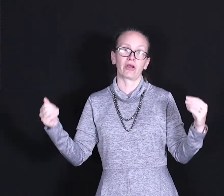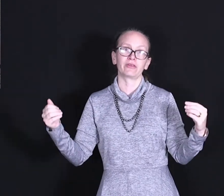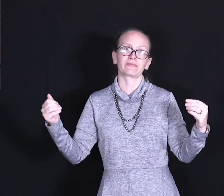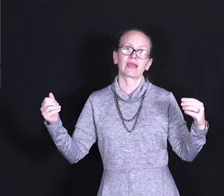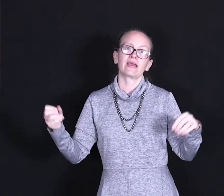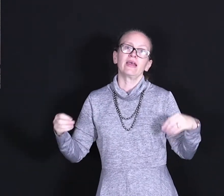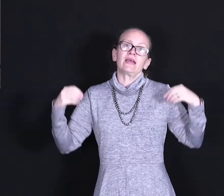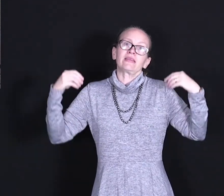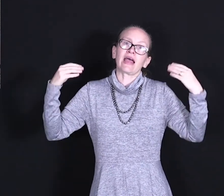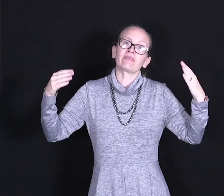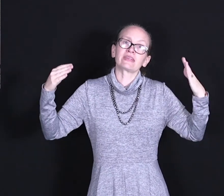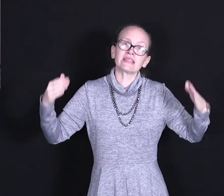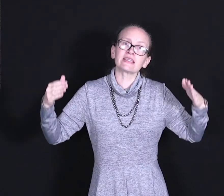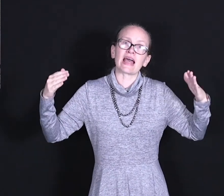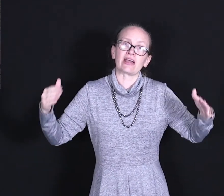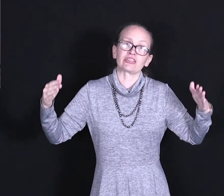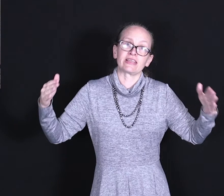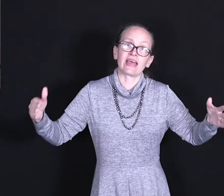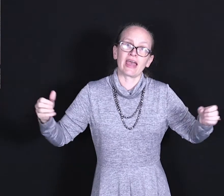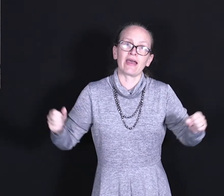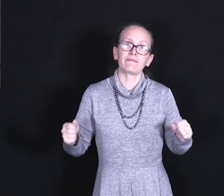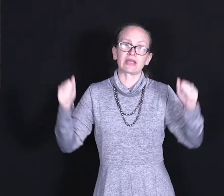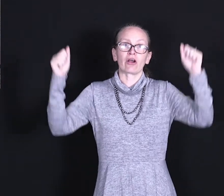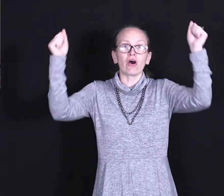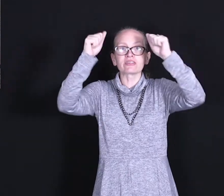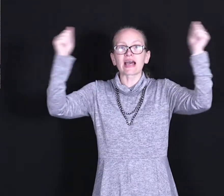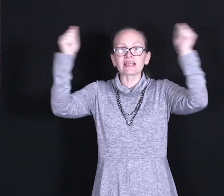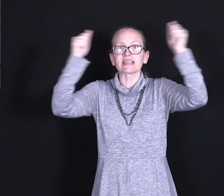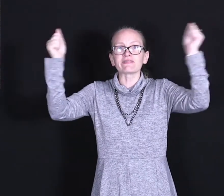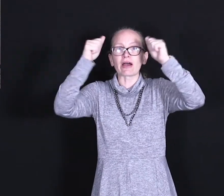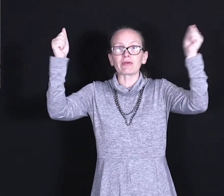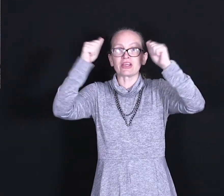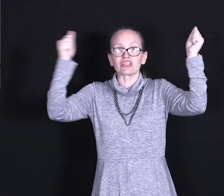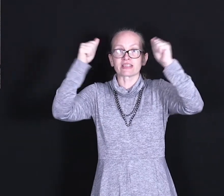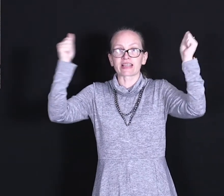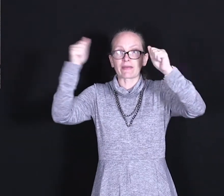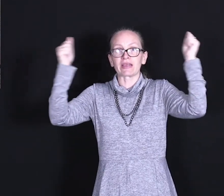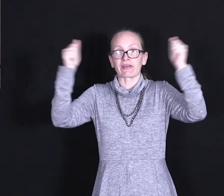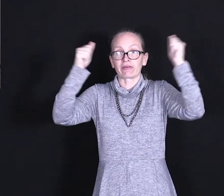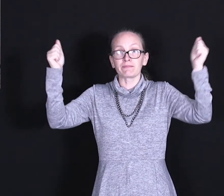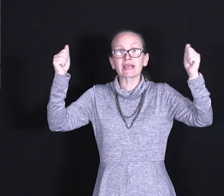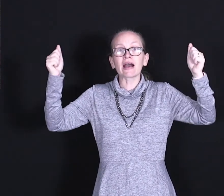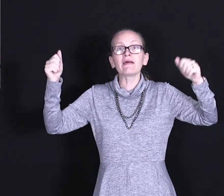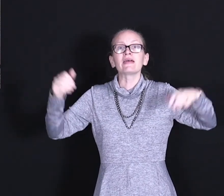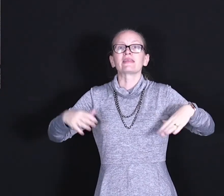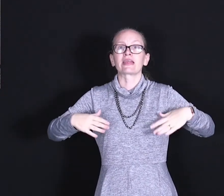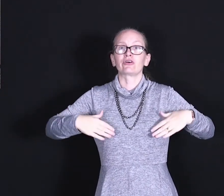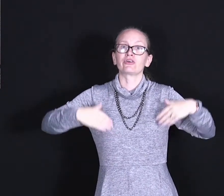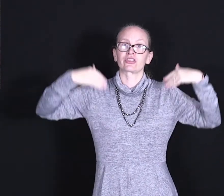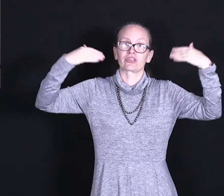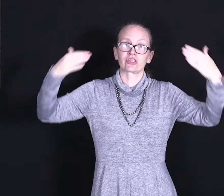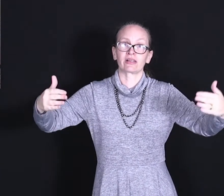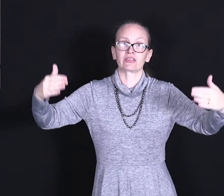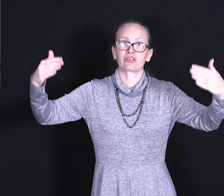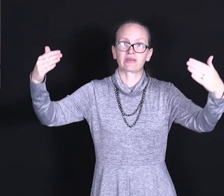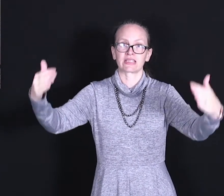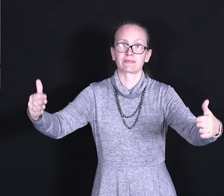road. Now, this is actually there because as these vibrations get bigger and bigger, they cause the solid to